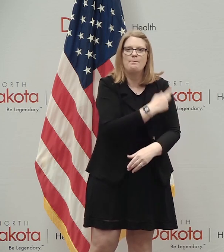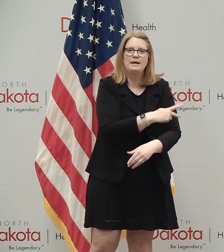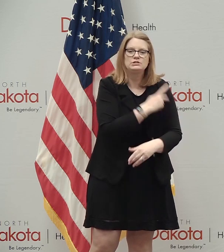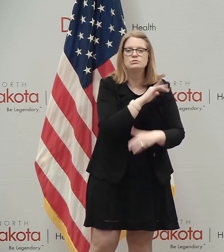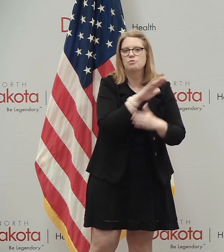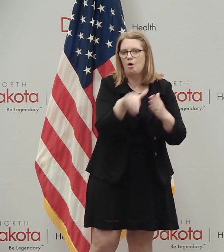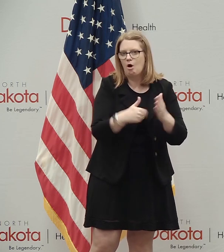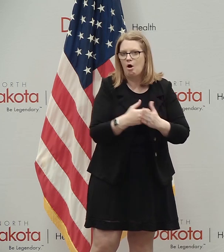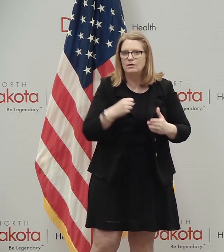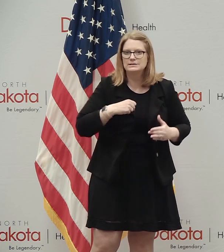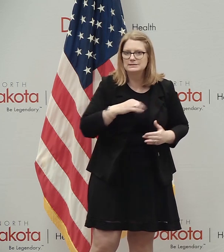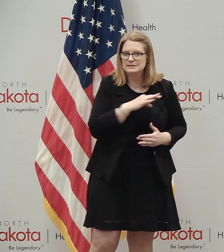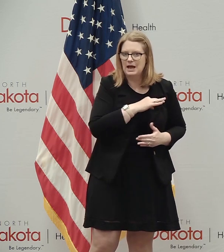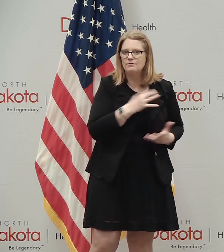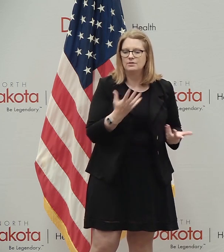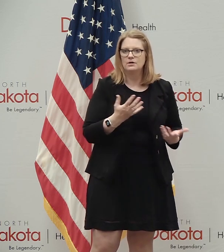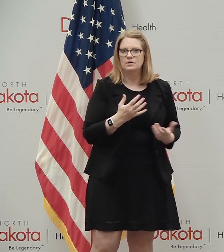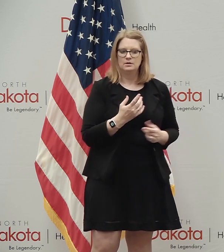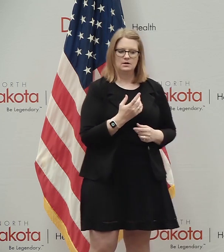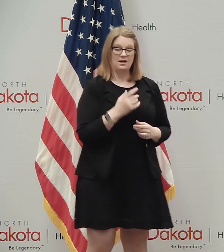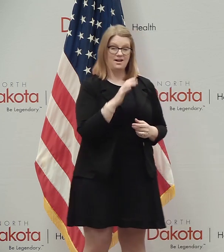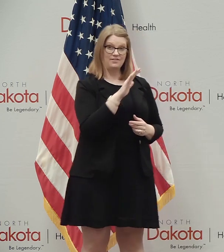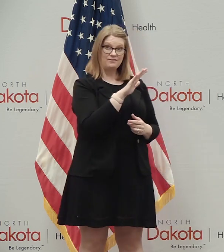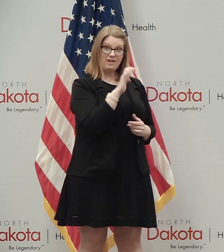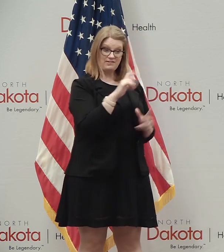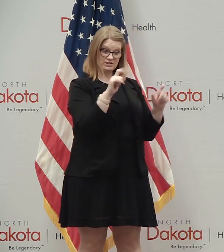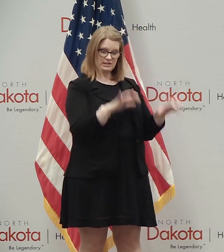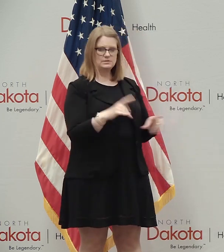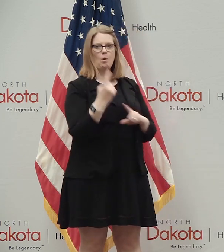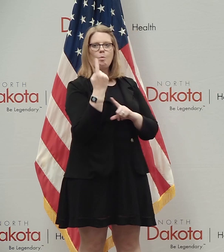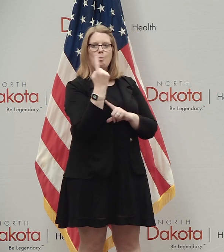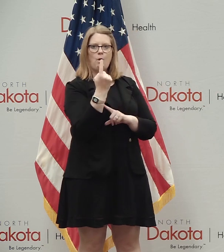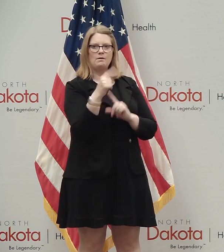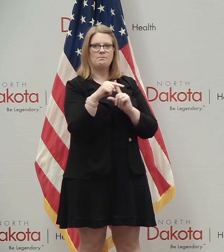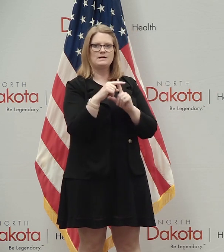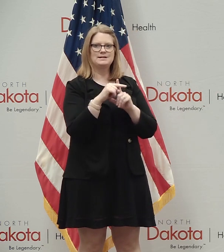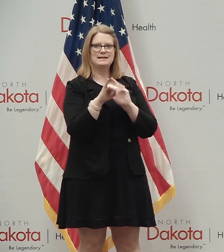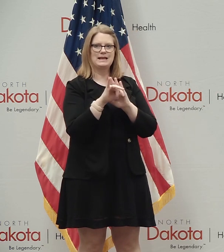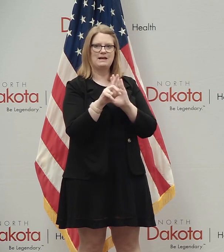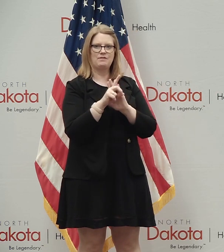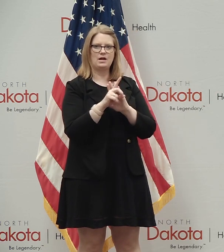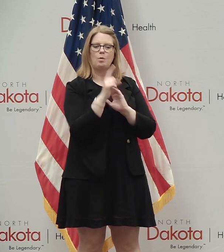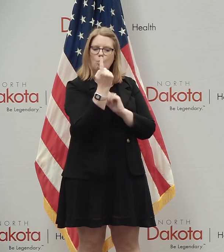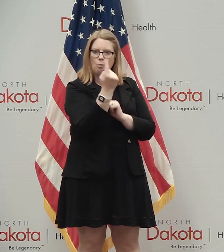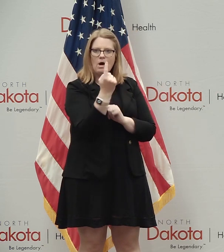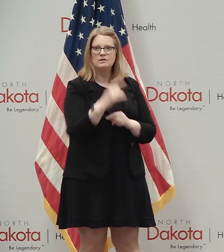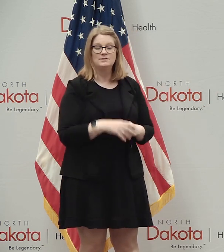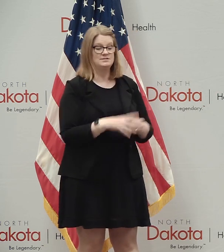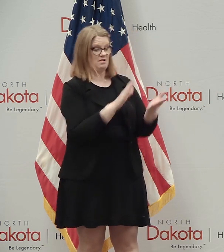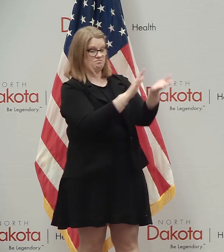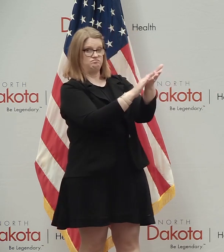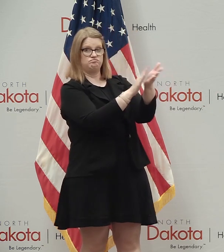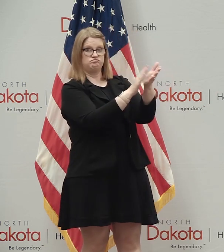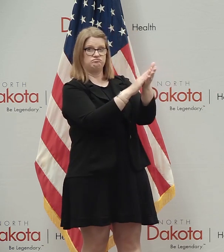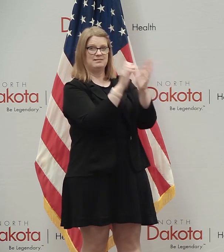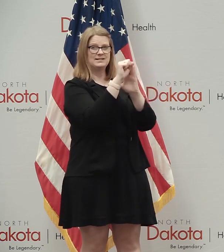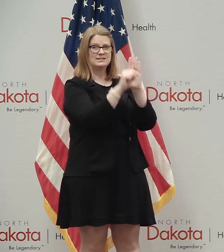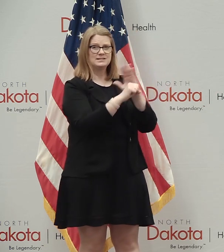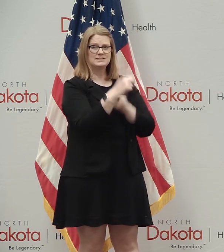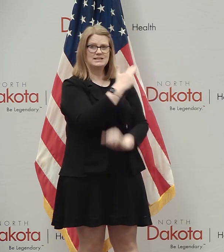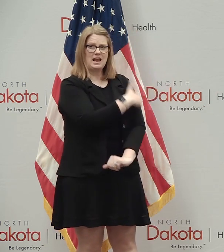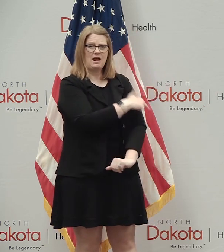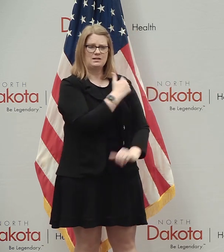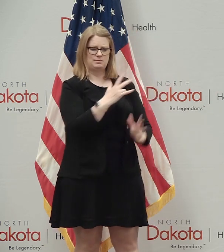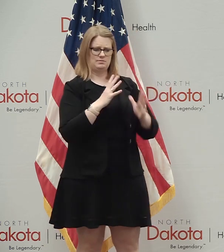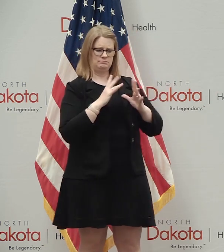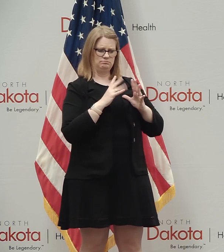members. Across those 500, only one positive was identified. And so again, shout out to everybody at the State Hospital for doing great work in